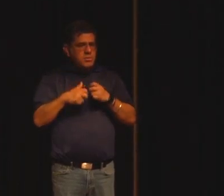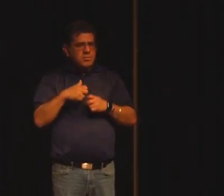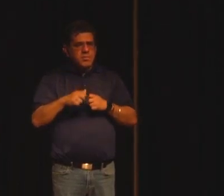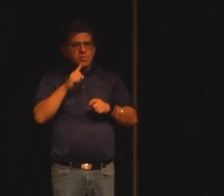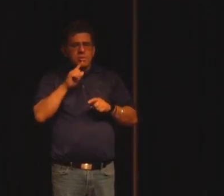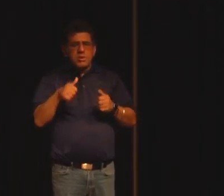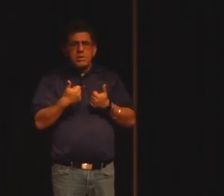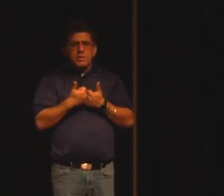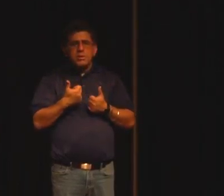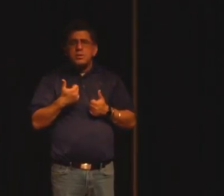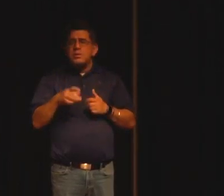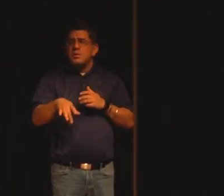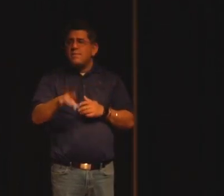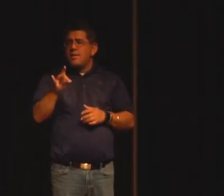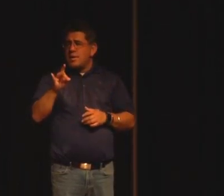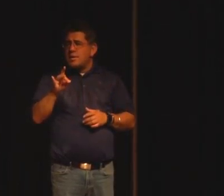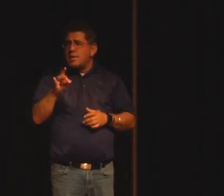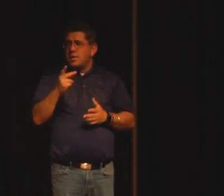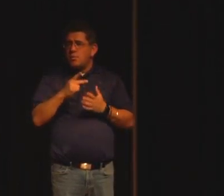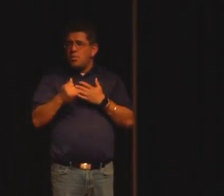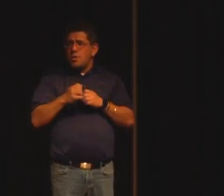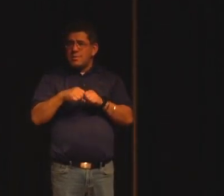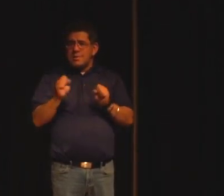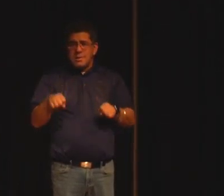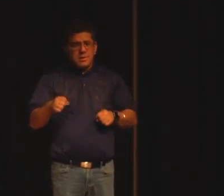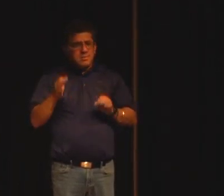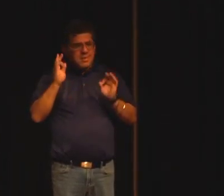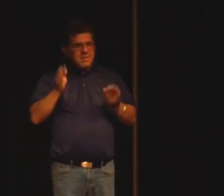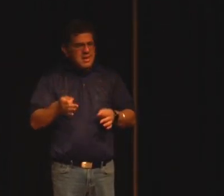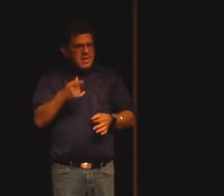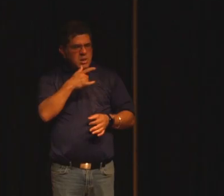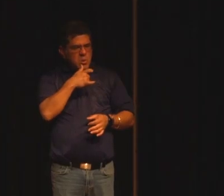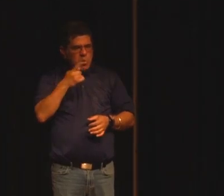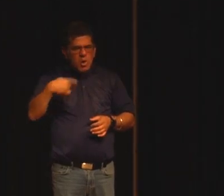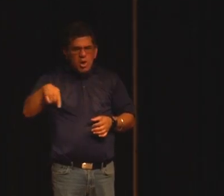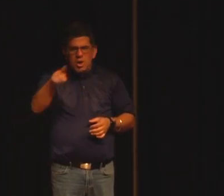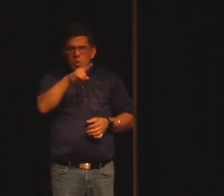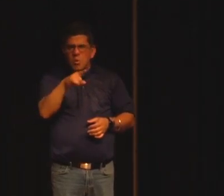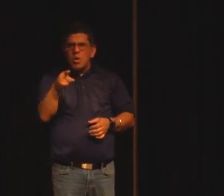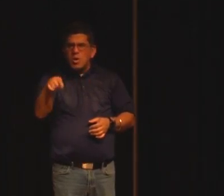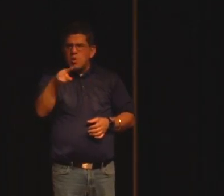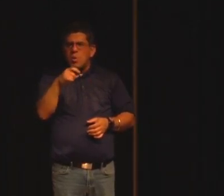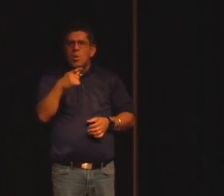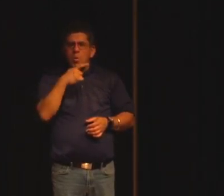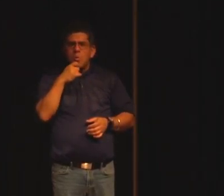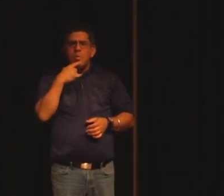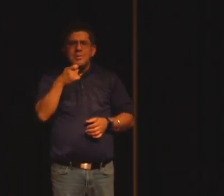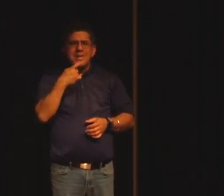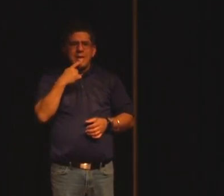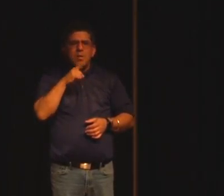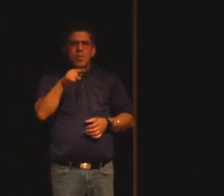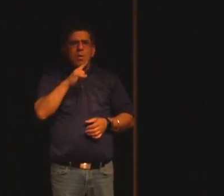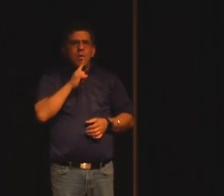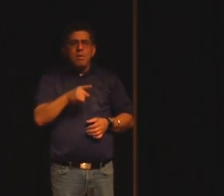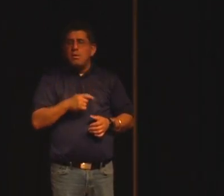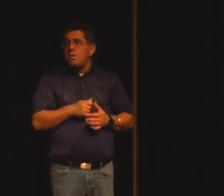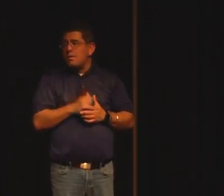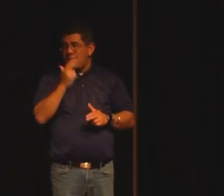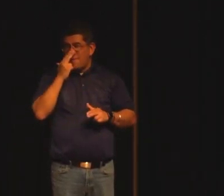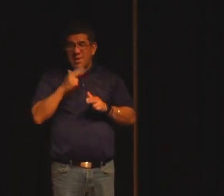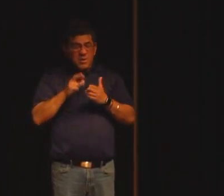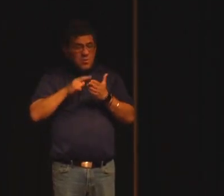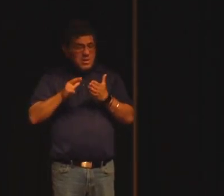challenge is finding programs and systems that decide who are you or are you who you say you are. And there's a lot of fun research